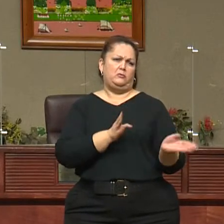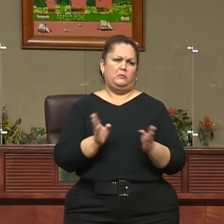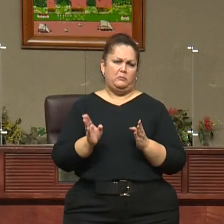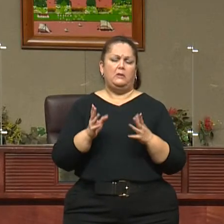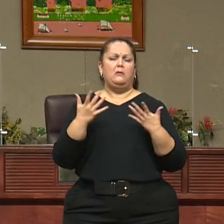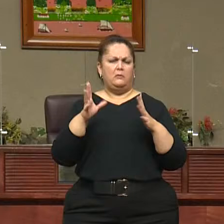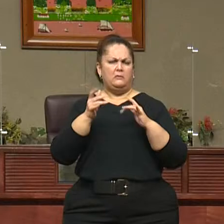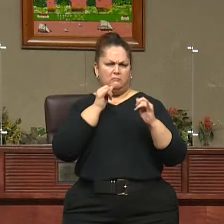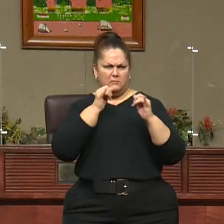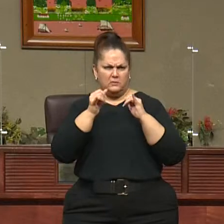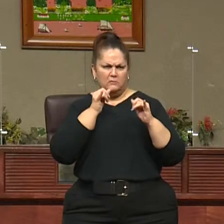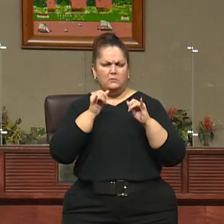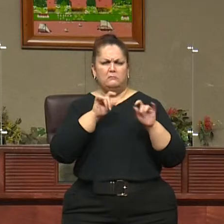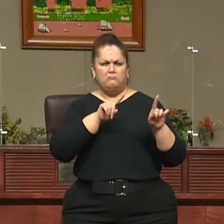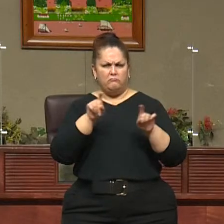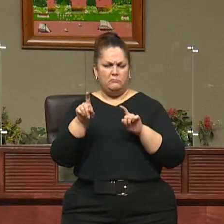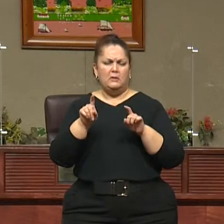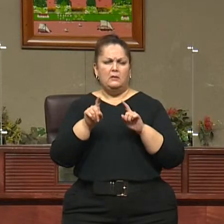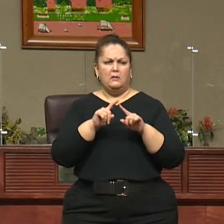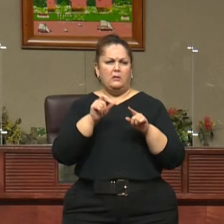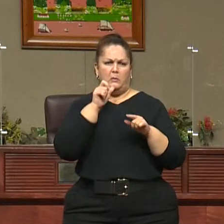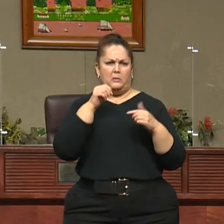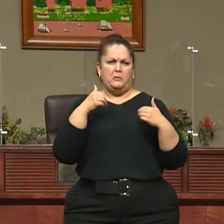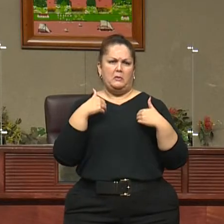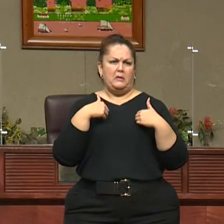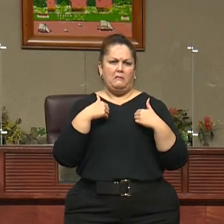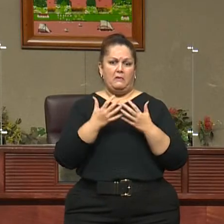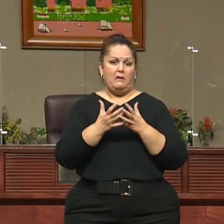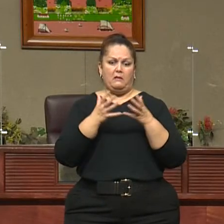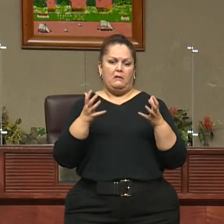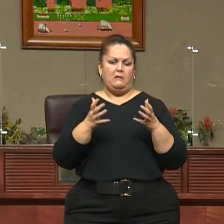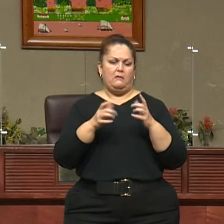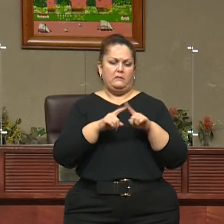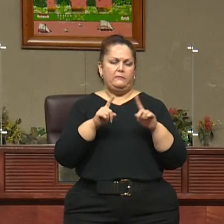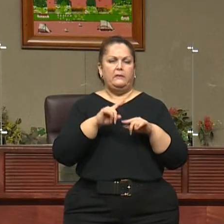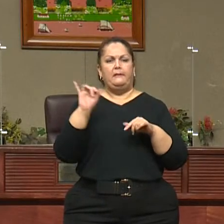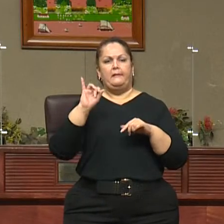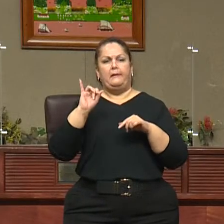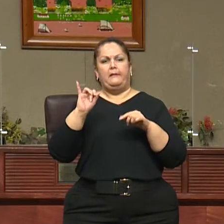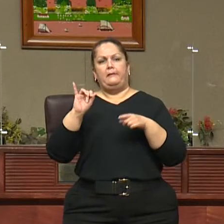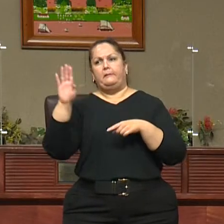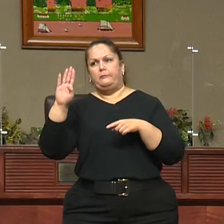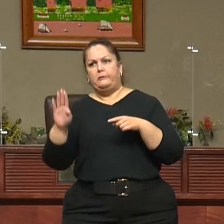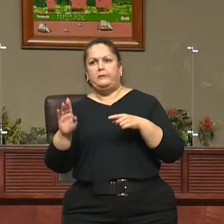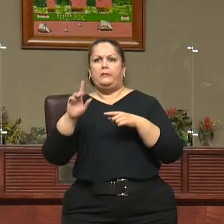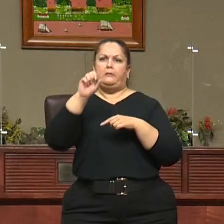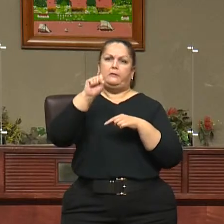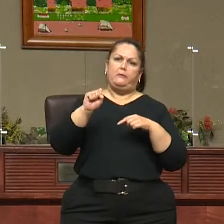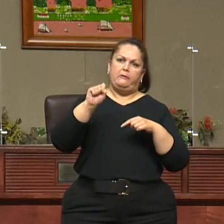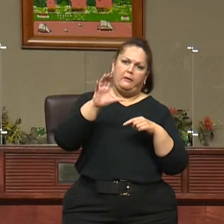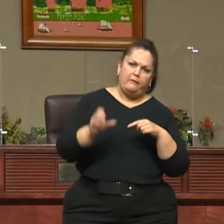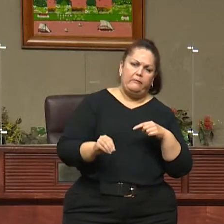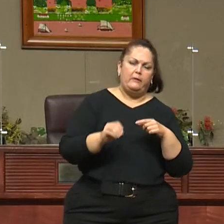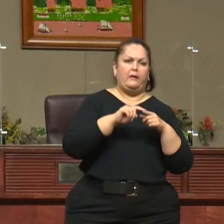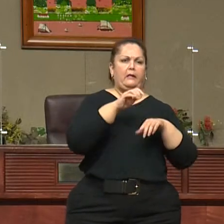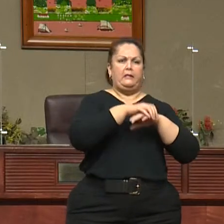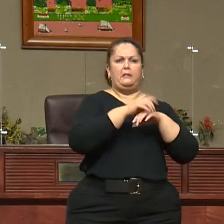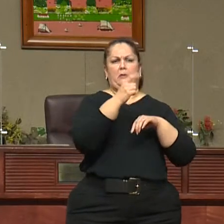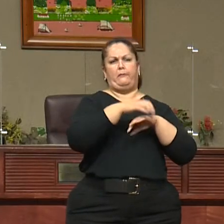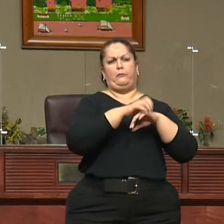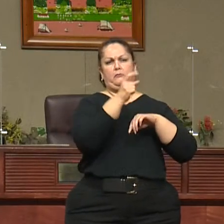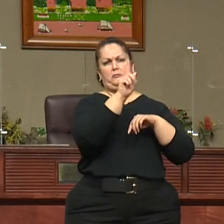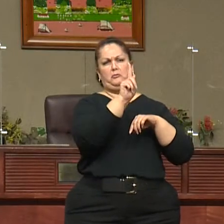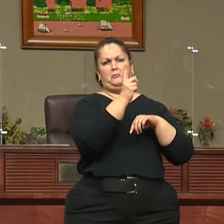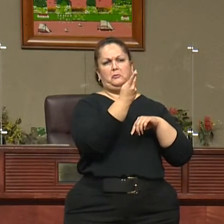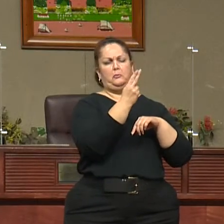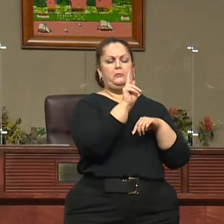interviewing. Thankfully, we don't have that many different variants going on. It's just this one from Britain. And we